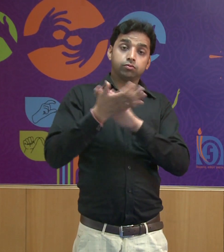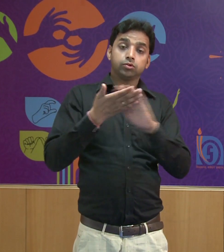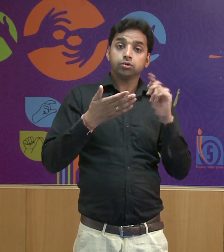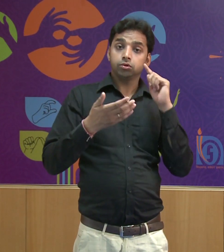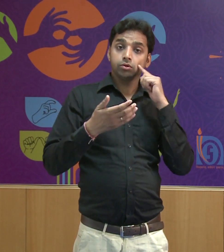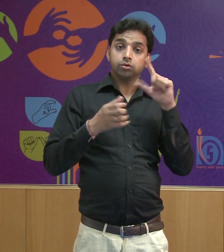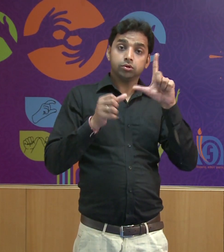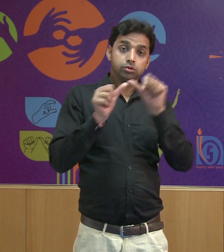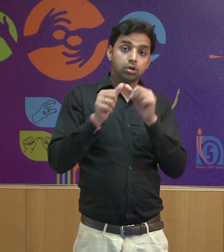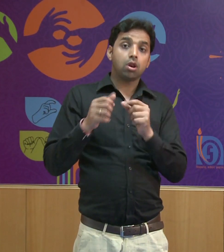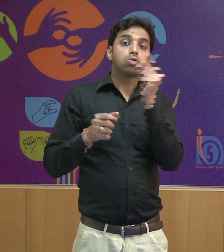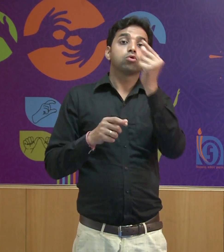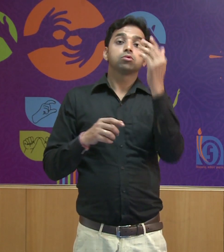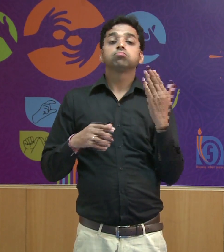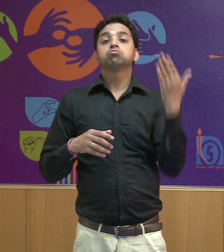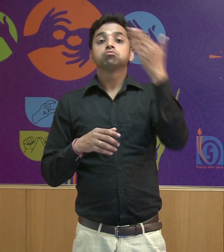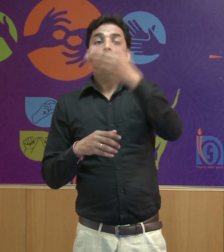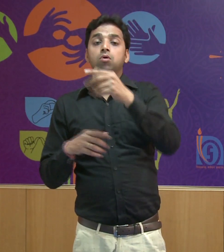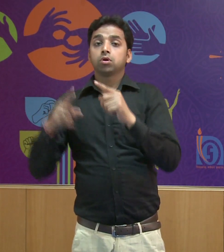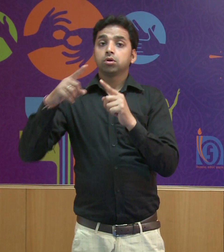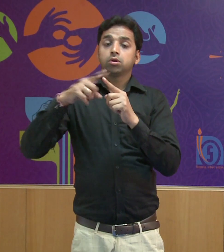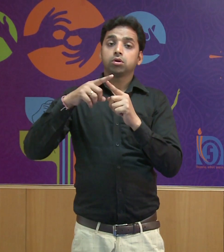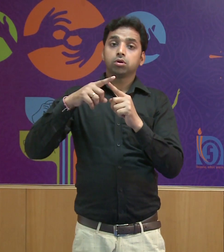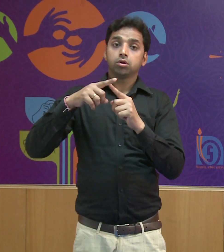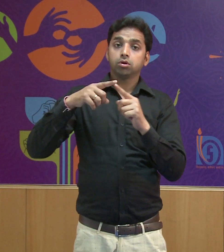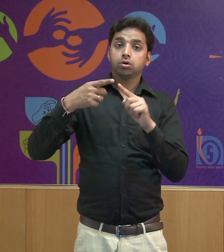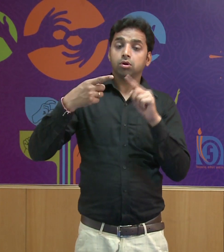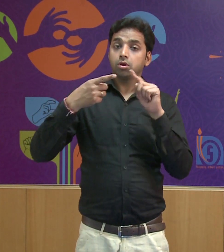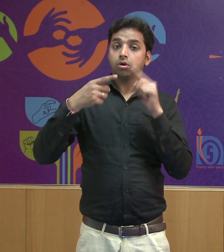Tibet and taught Buddhism there.